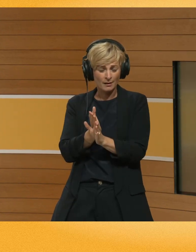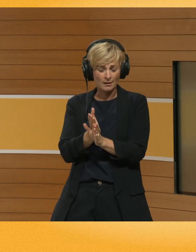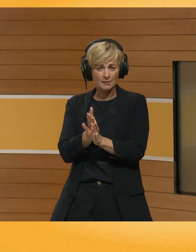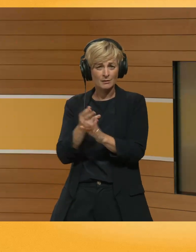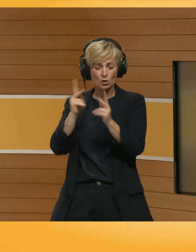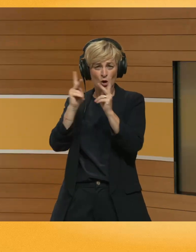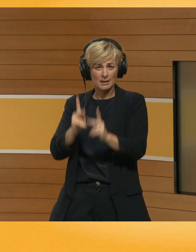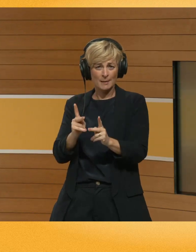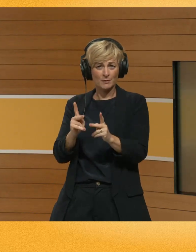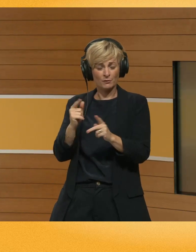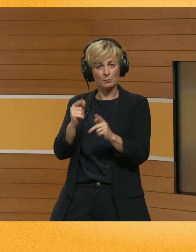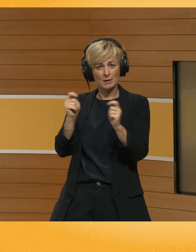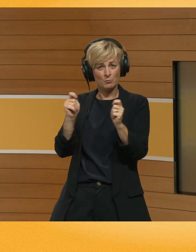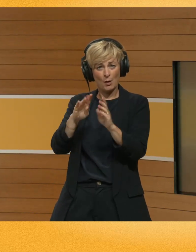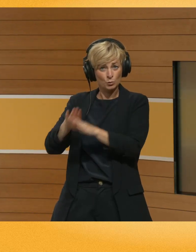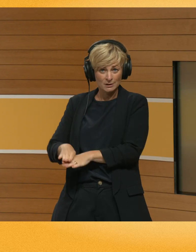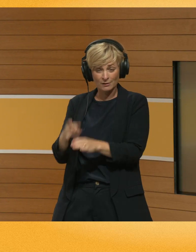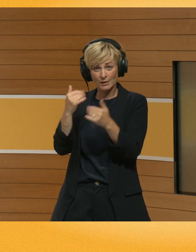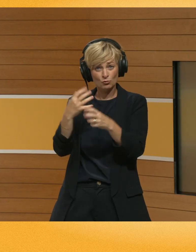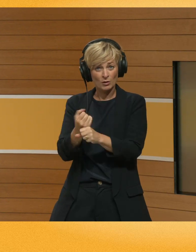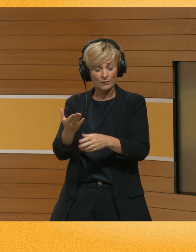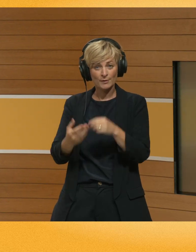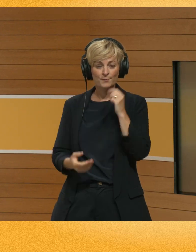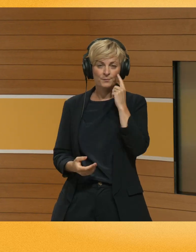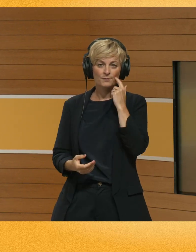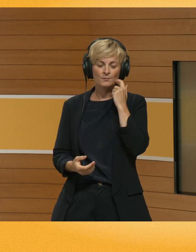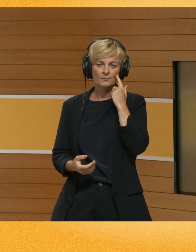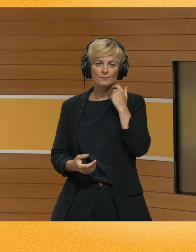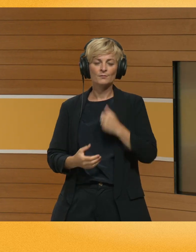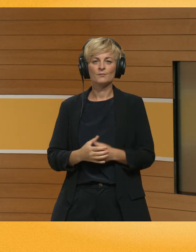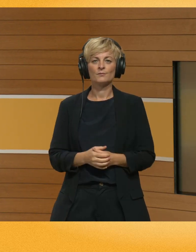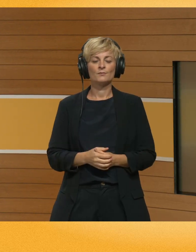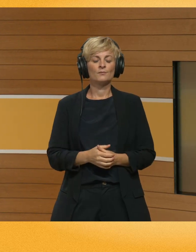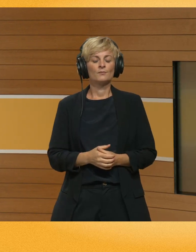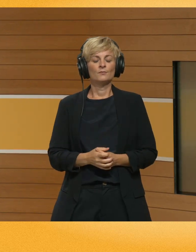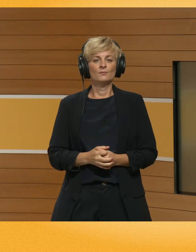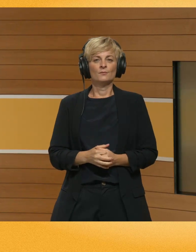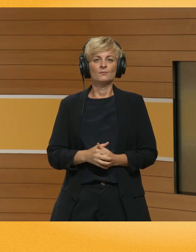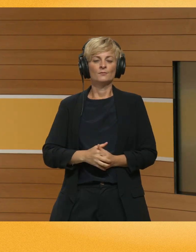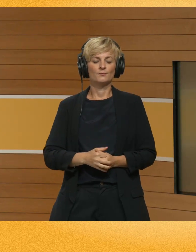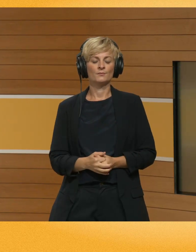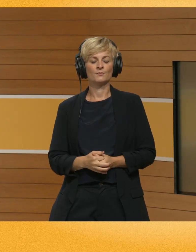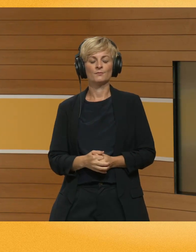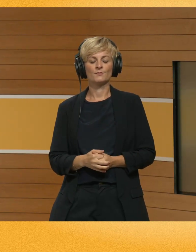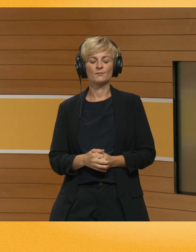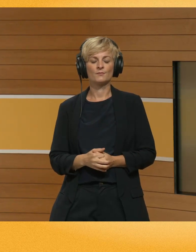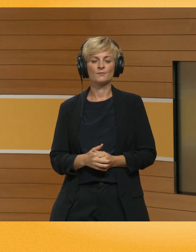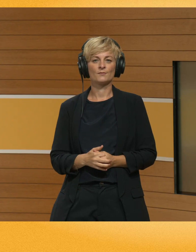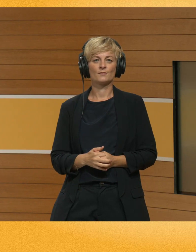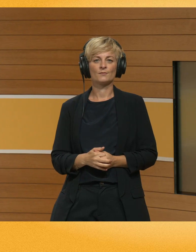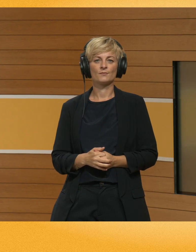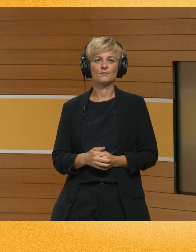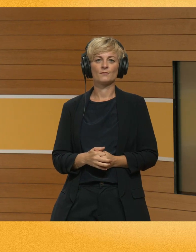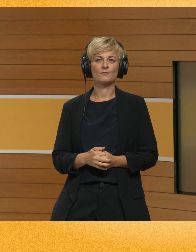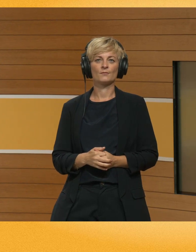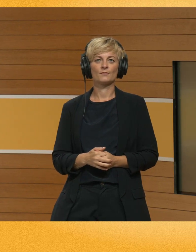the project team capacity on the Konzept was not changed during the Konzept because the vision to